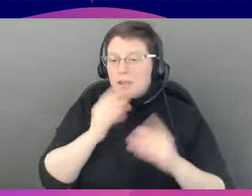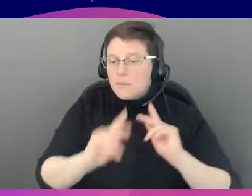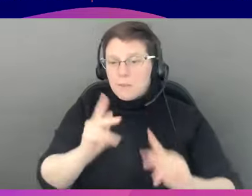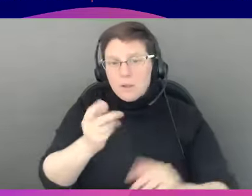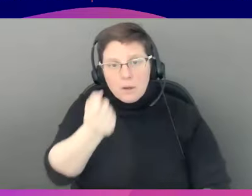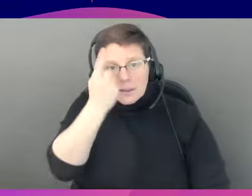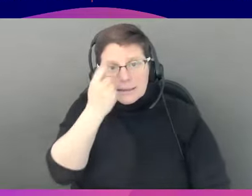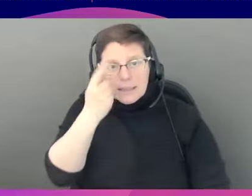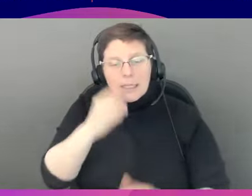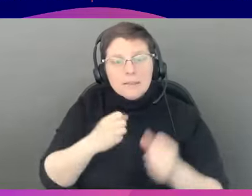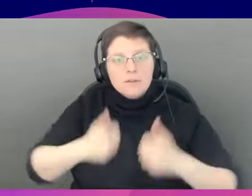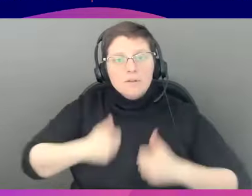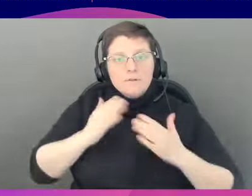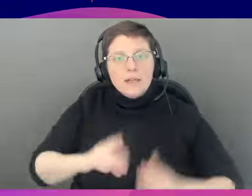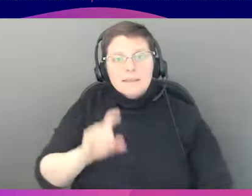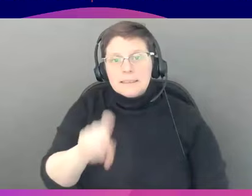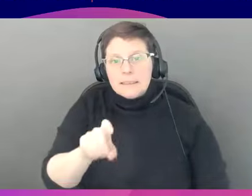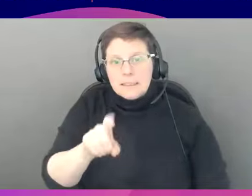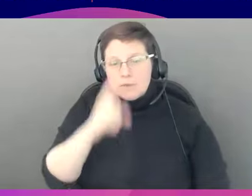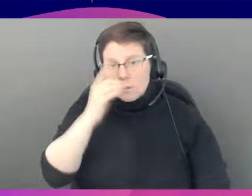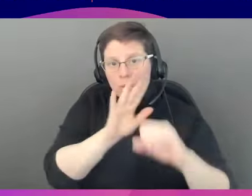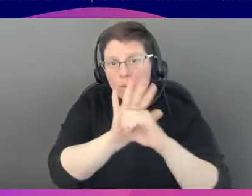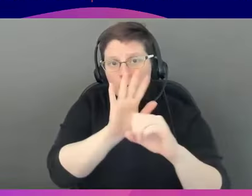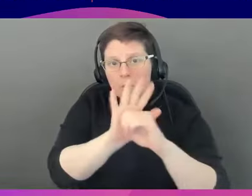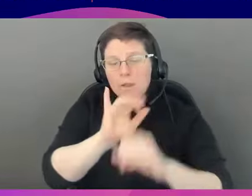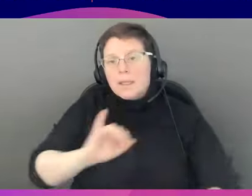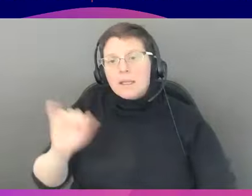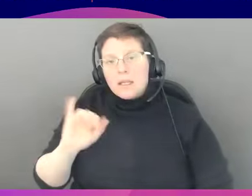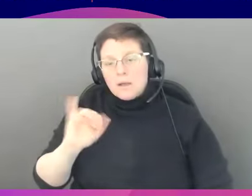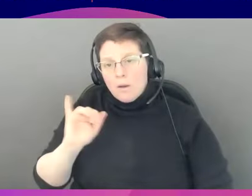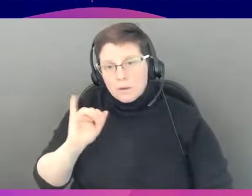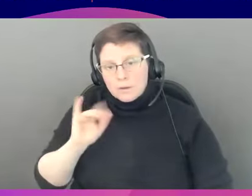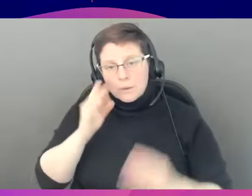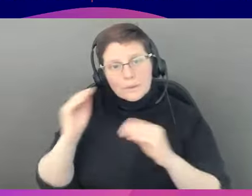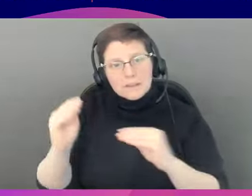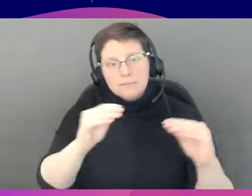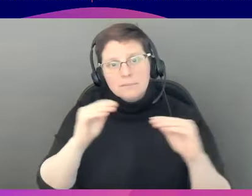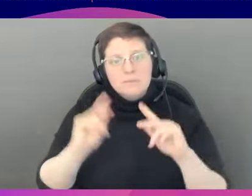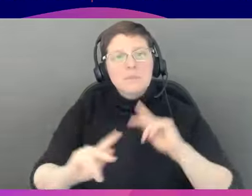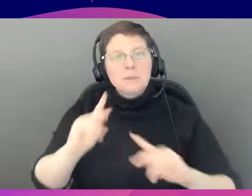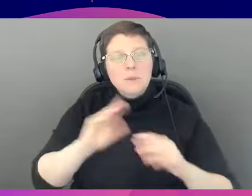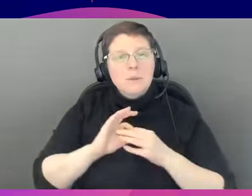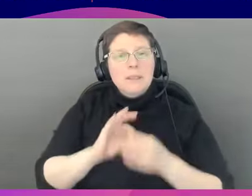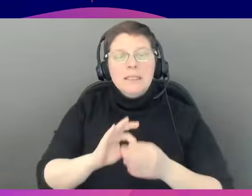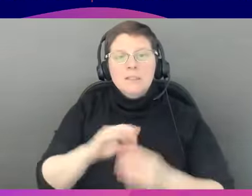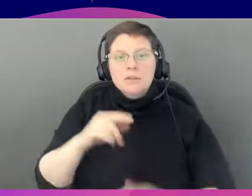and other organizations through raising awareness about survivors of gender-based violence and their animals.